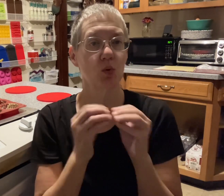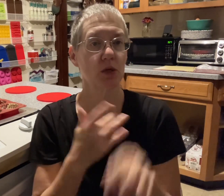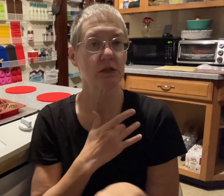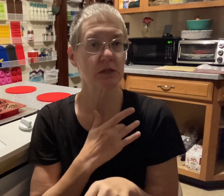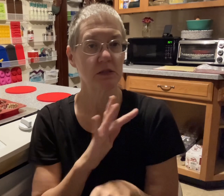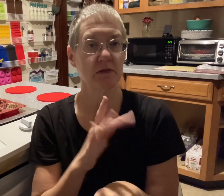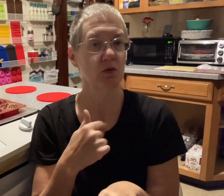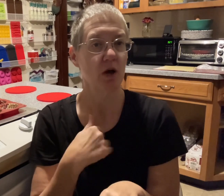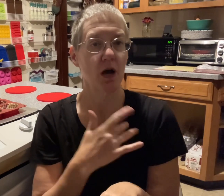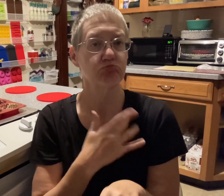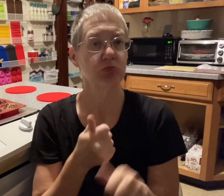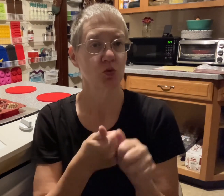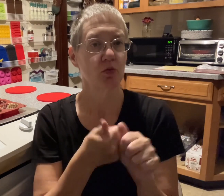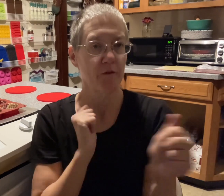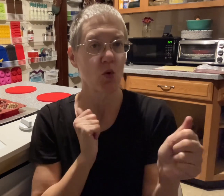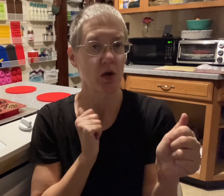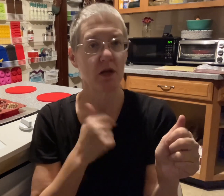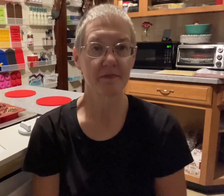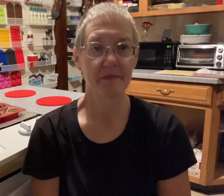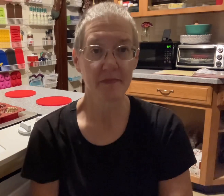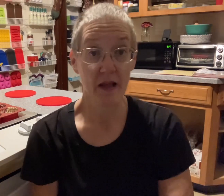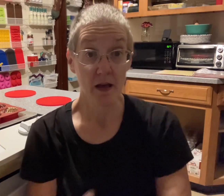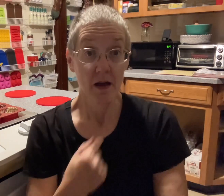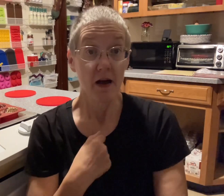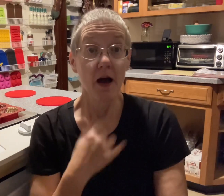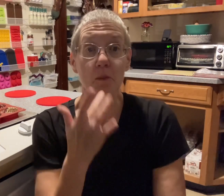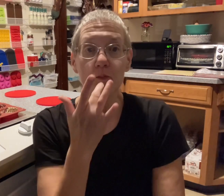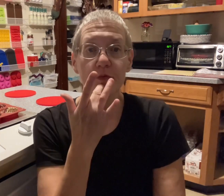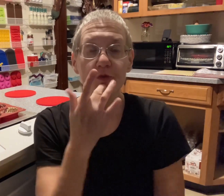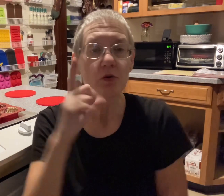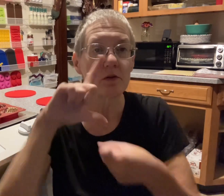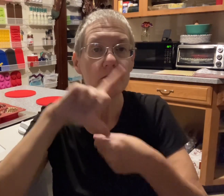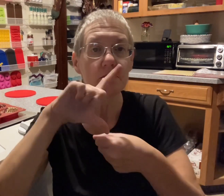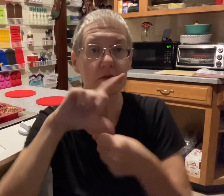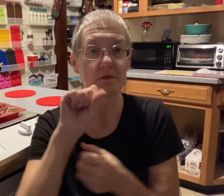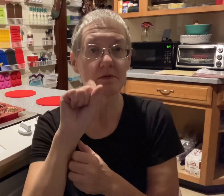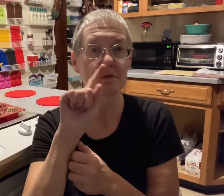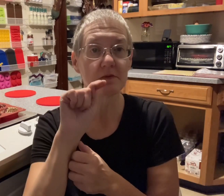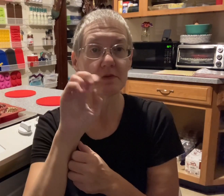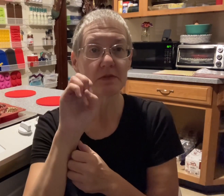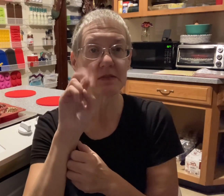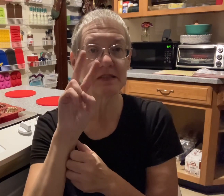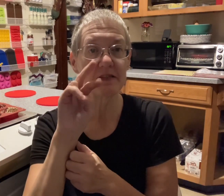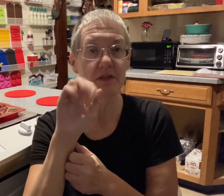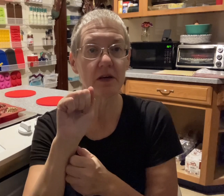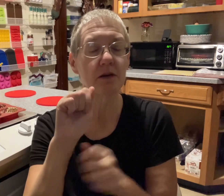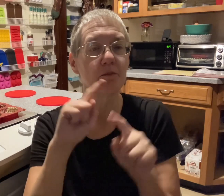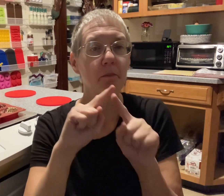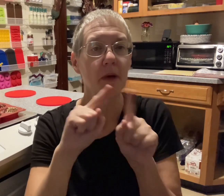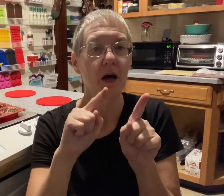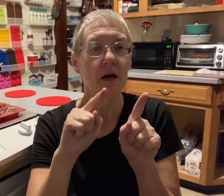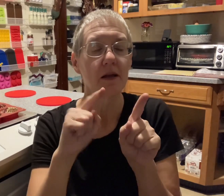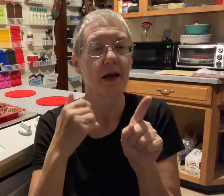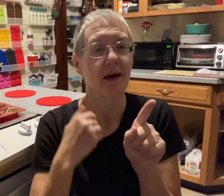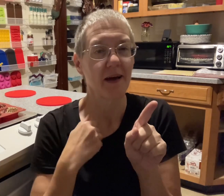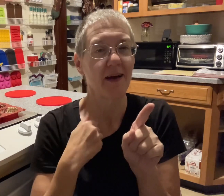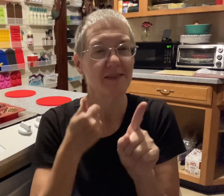I'm very sensitive to keto sweeteners and I avoid them. I much prefer liquid stevia. But not